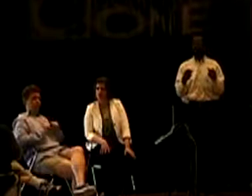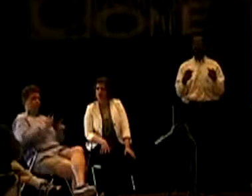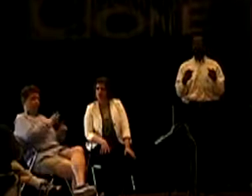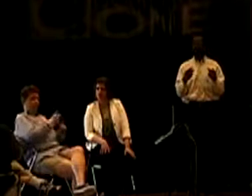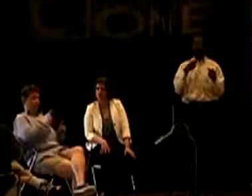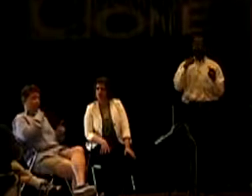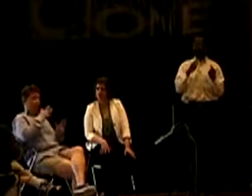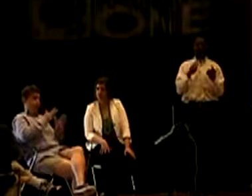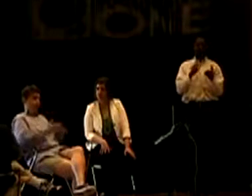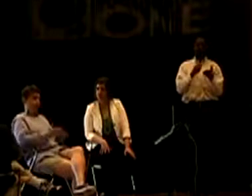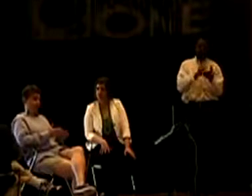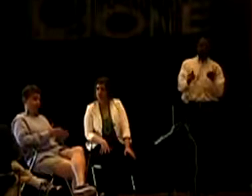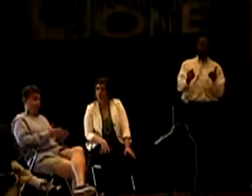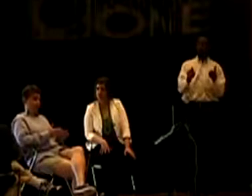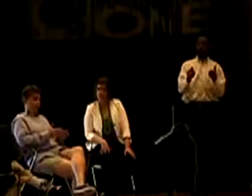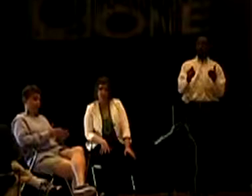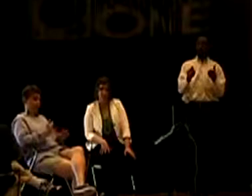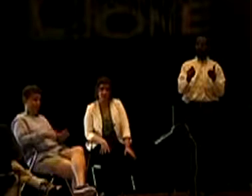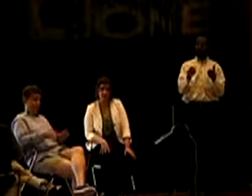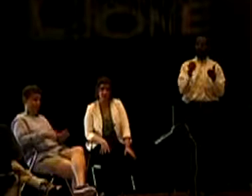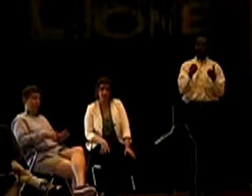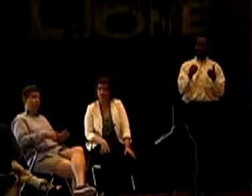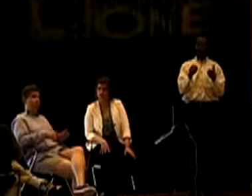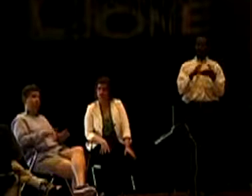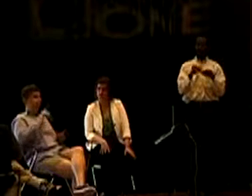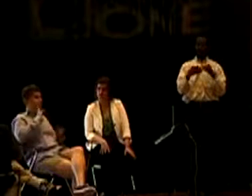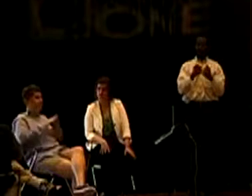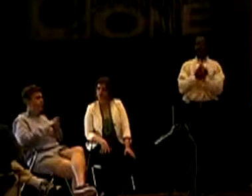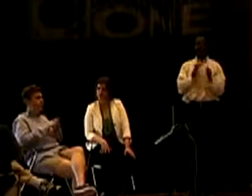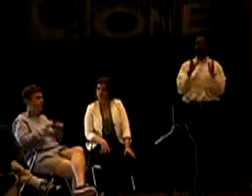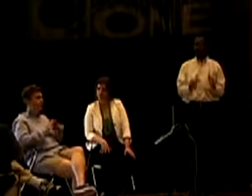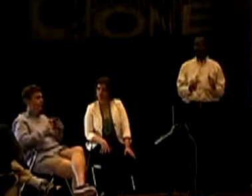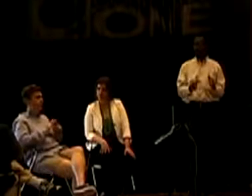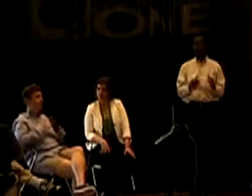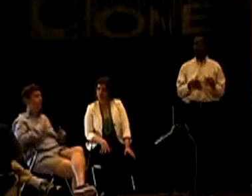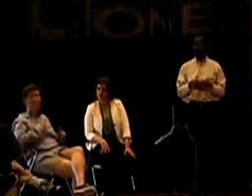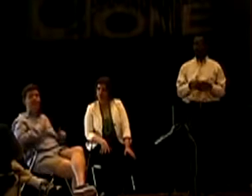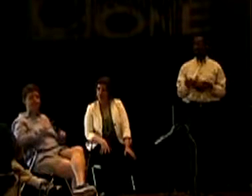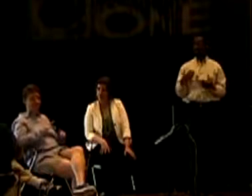hearing playwright to write this story as a hearing person.